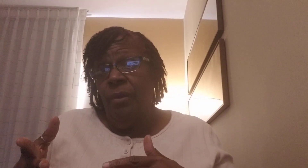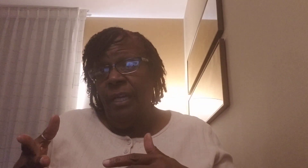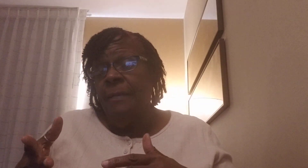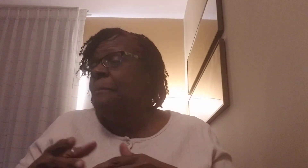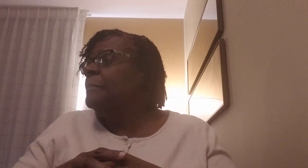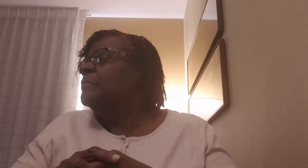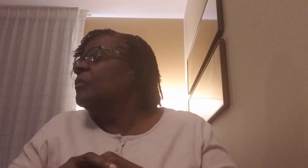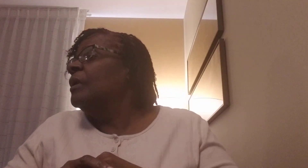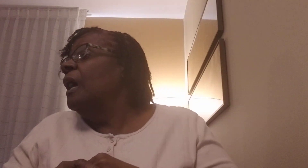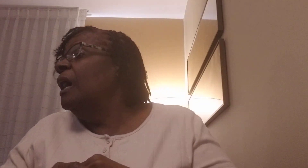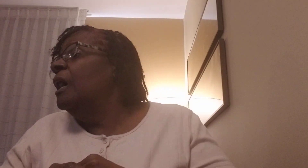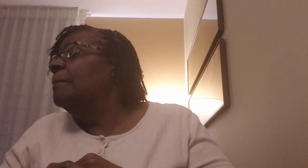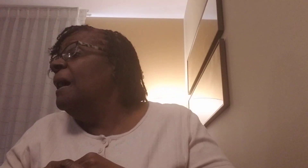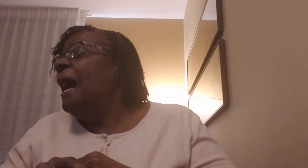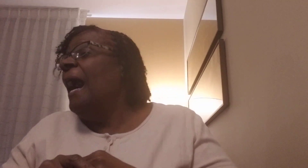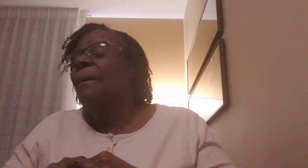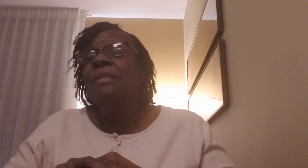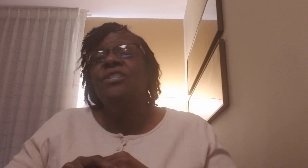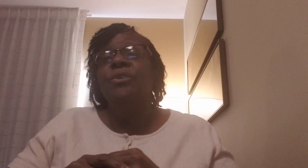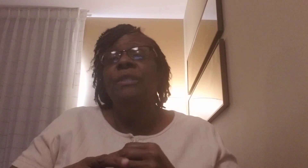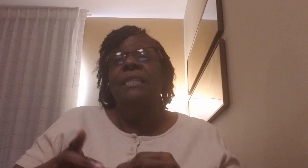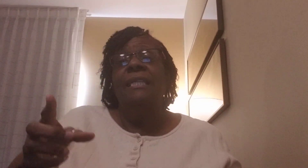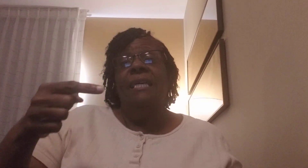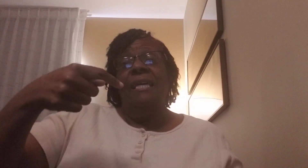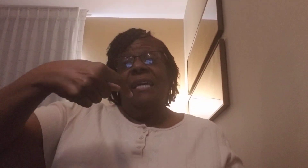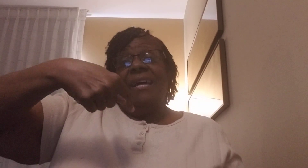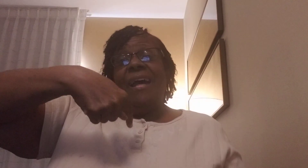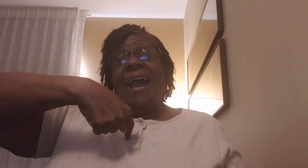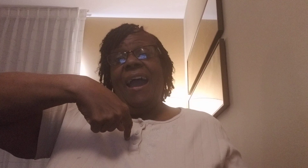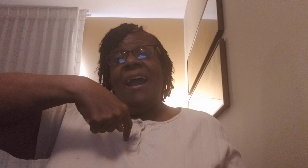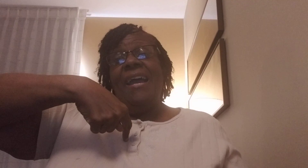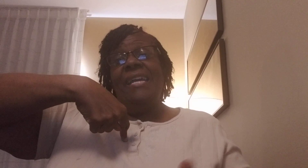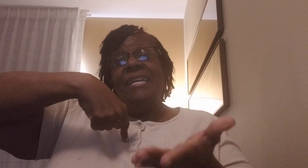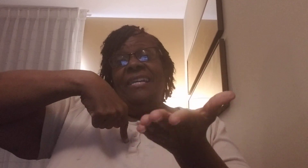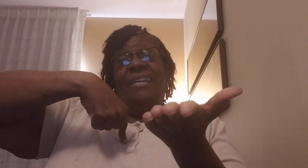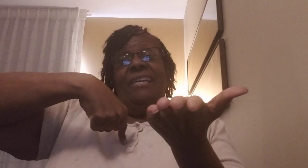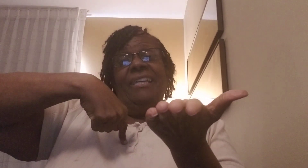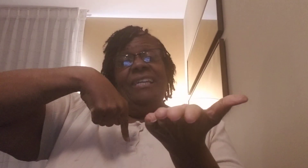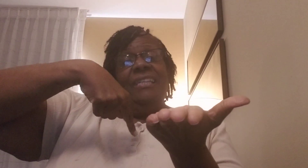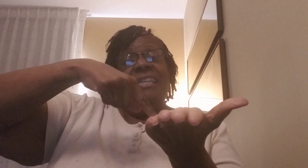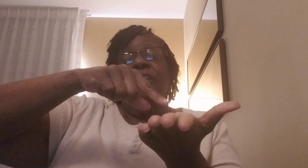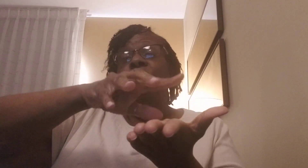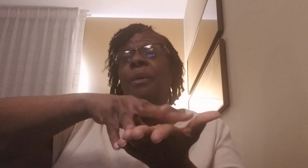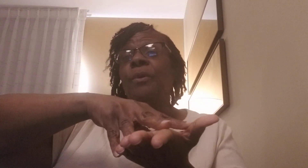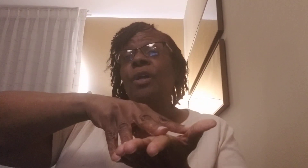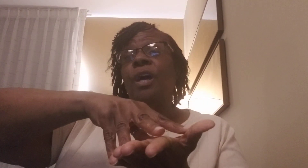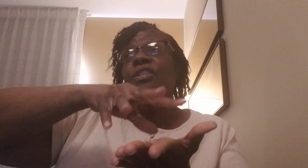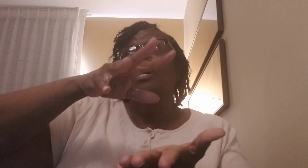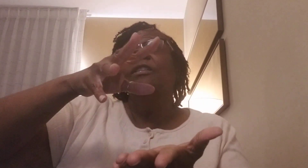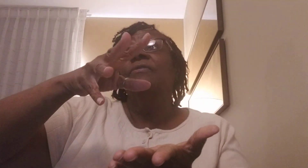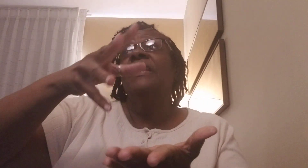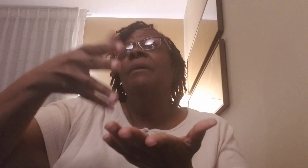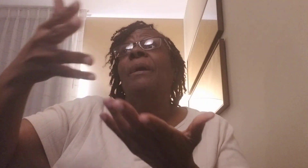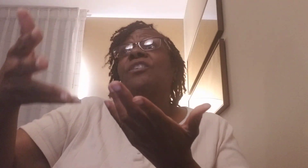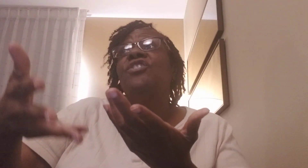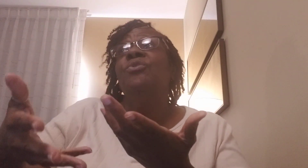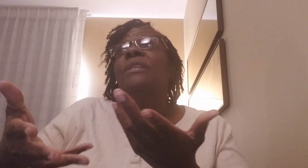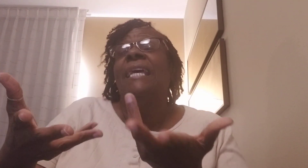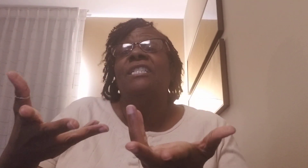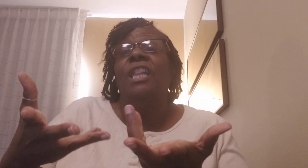Okay? I'm a student. Again, you remember, think about a student as a